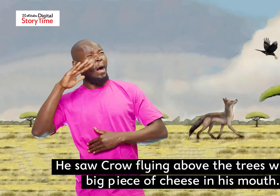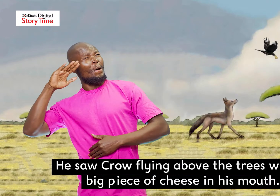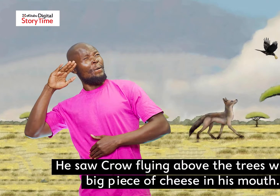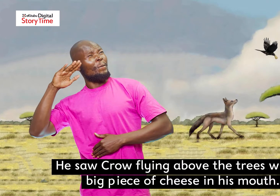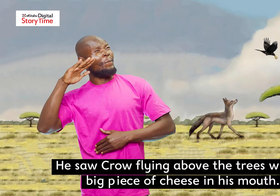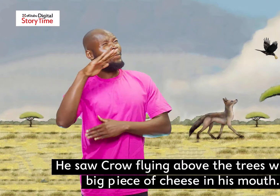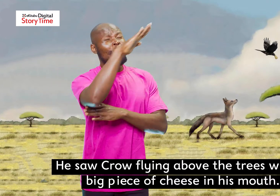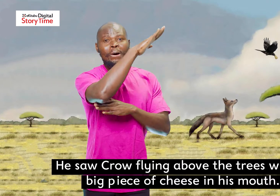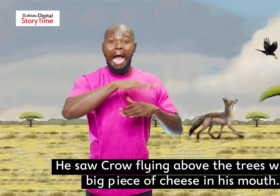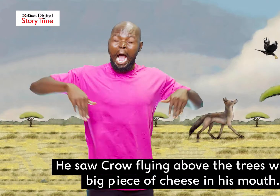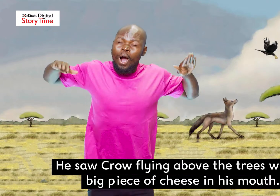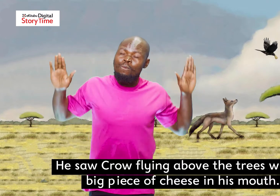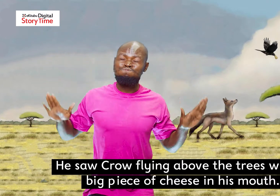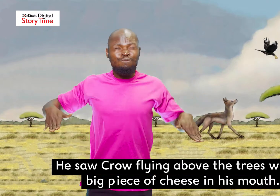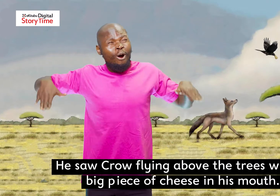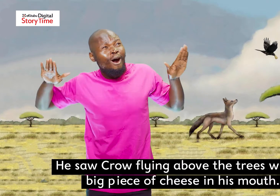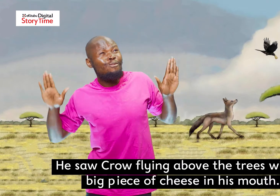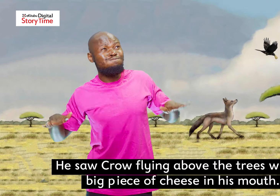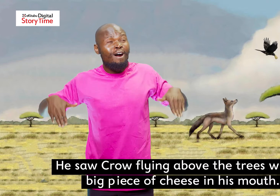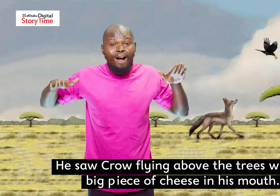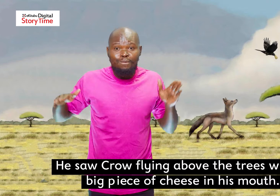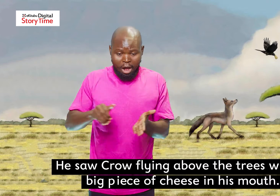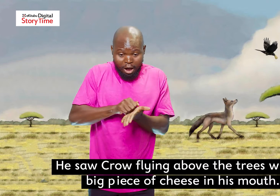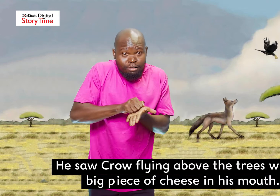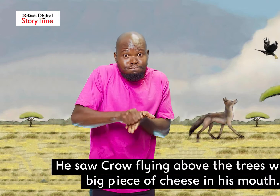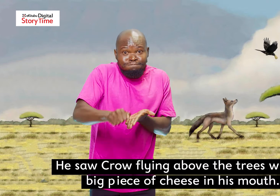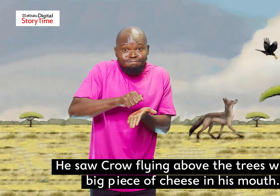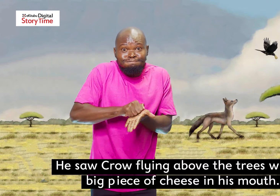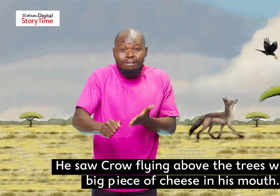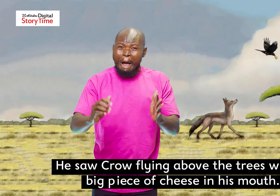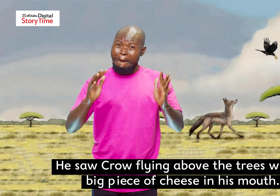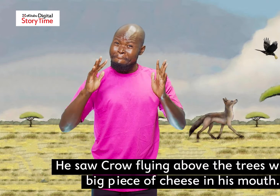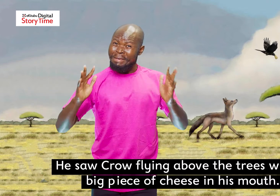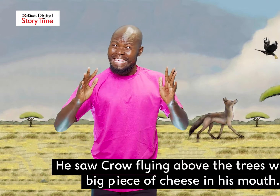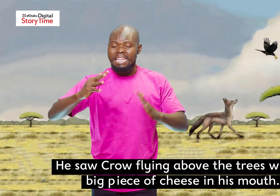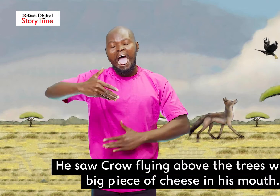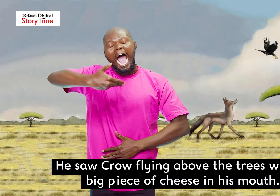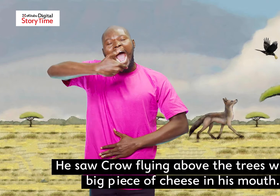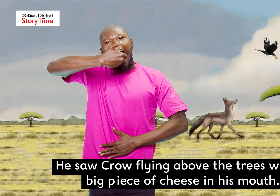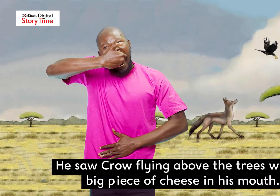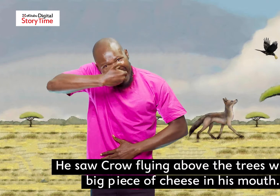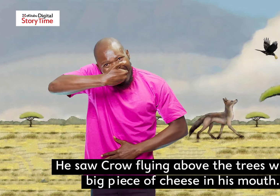He saw Crow flying above the trees with a big piece of cheese in his mouth.